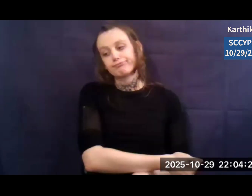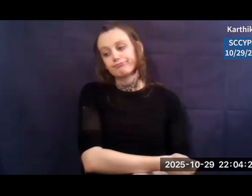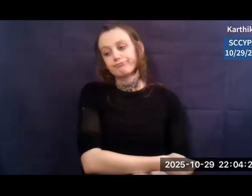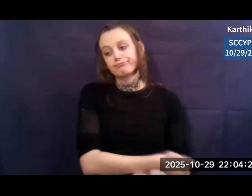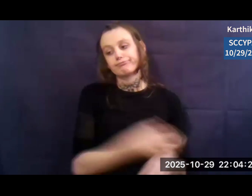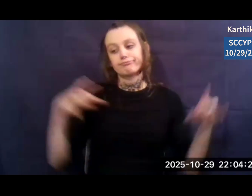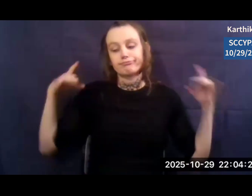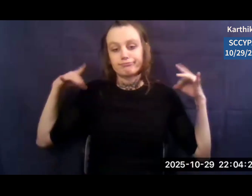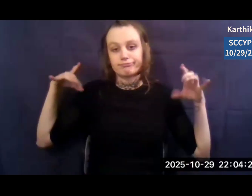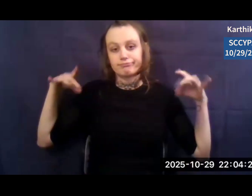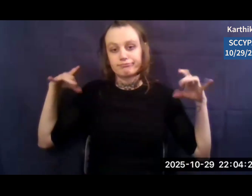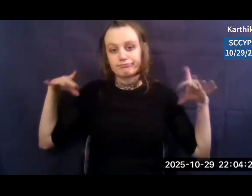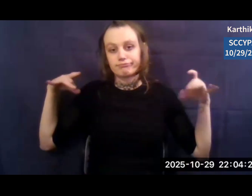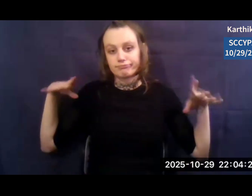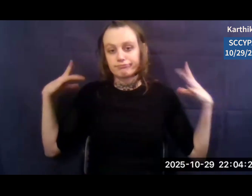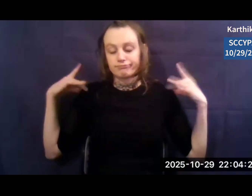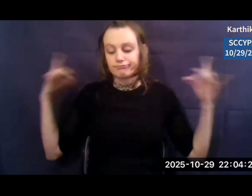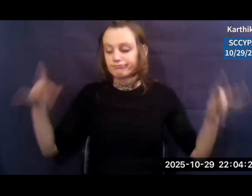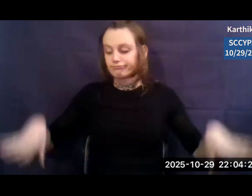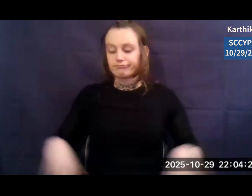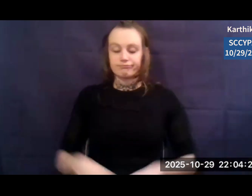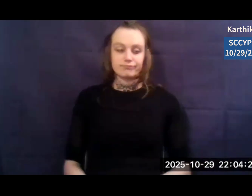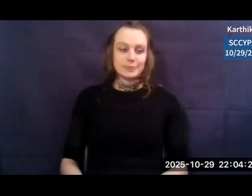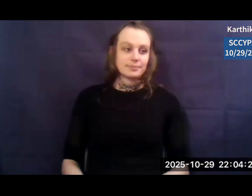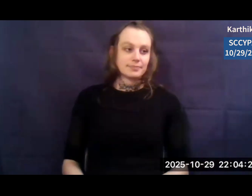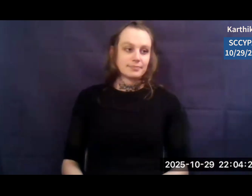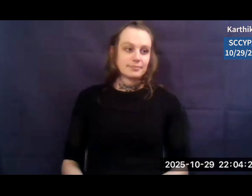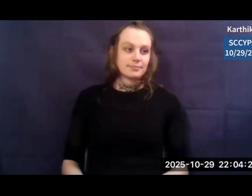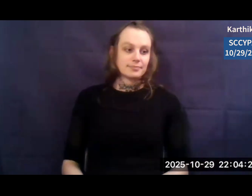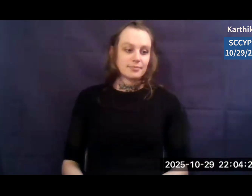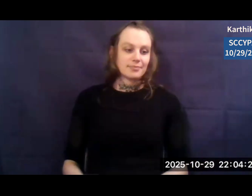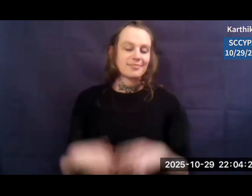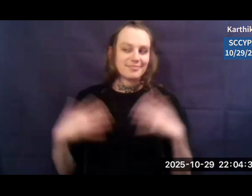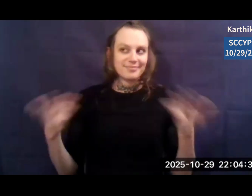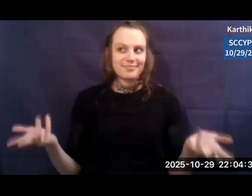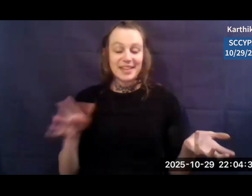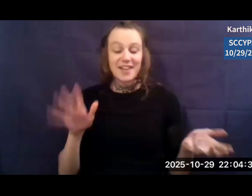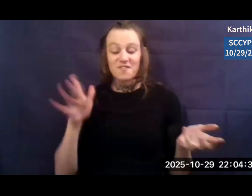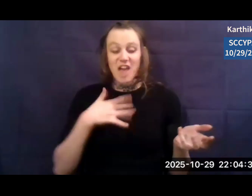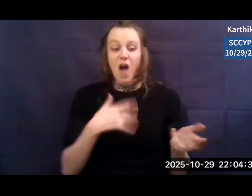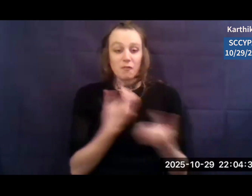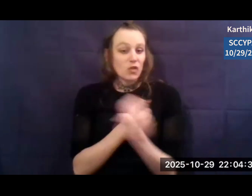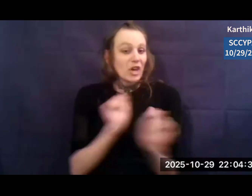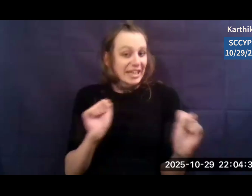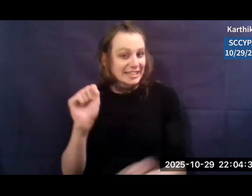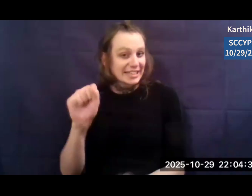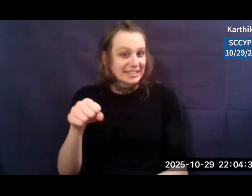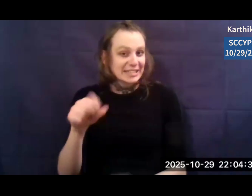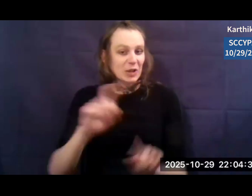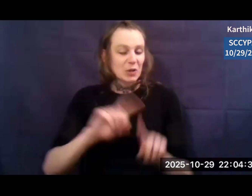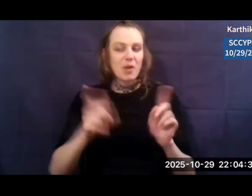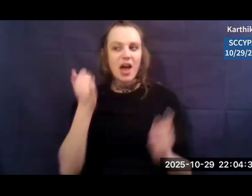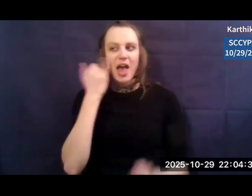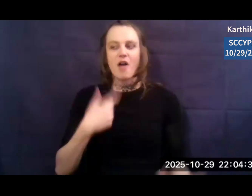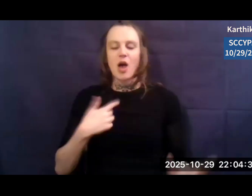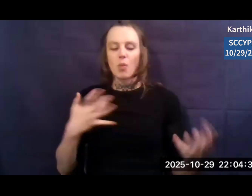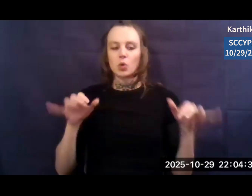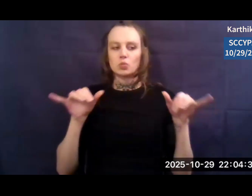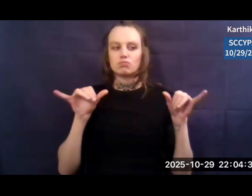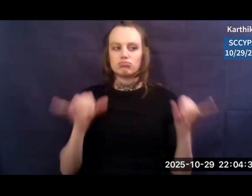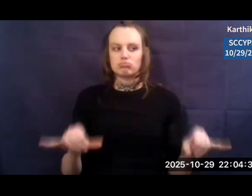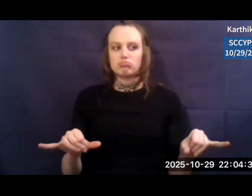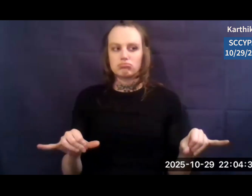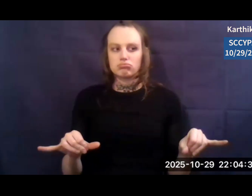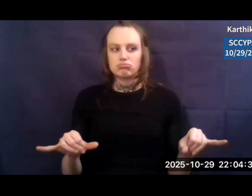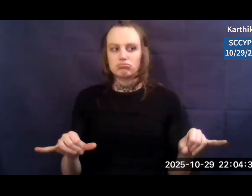me. But then, it's like it gets to a point where it's like, okay, like if I wanted to stay in there, it would also mean that I kind of have to